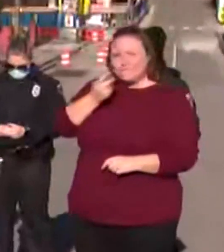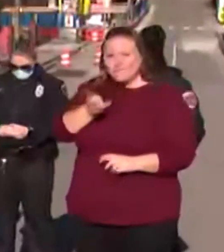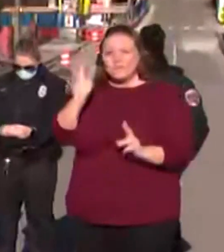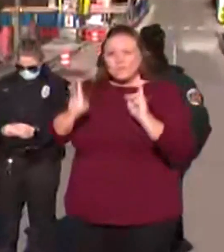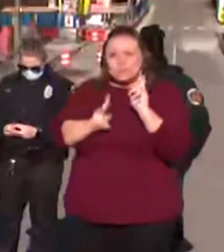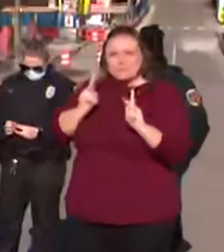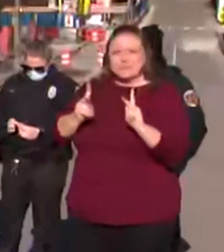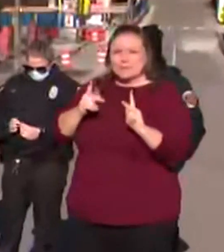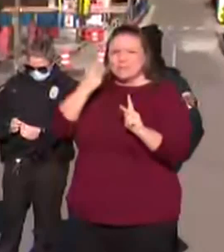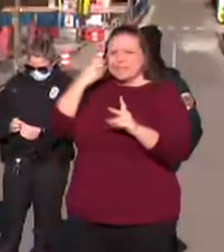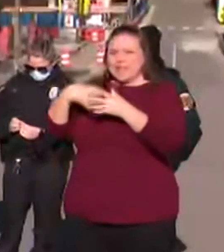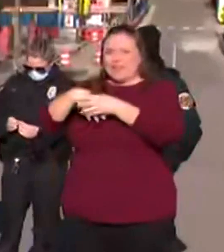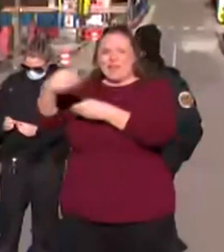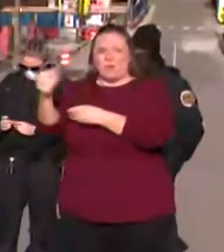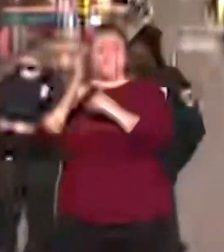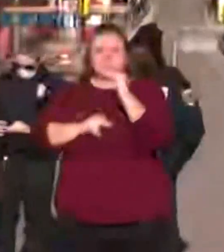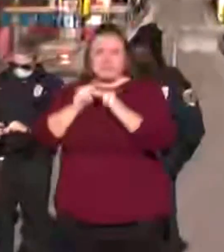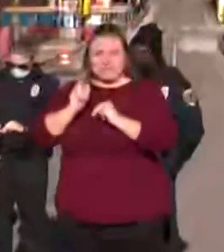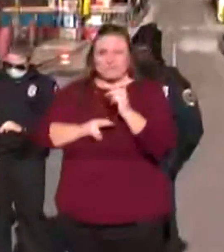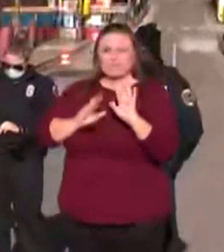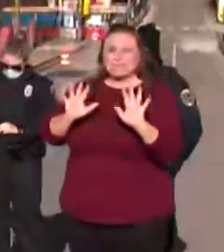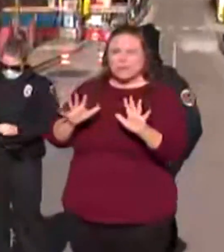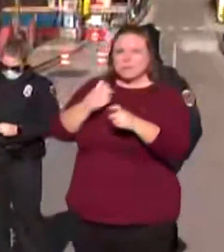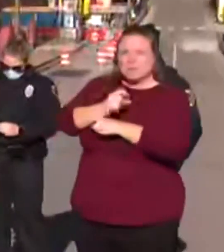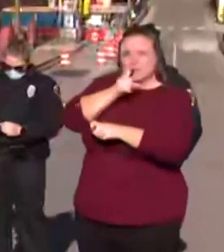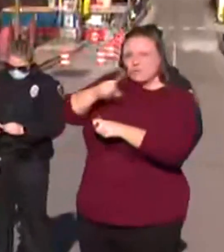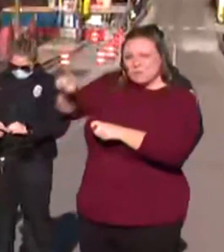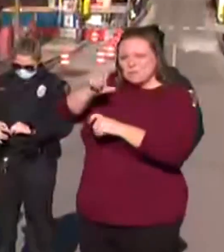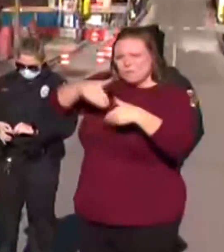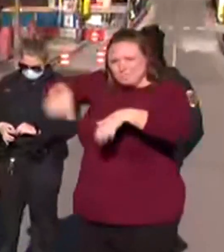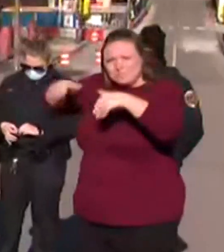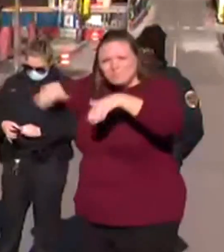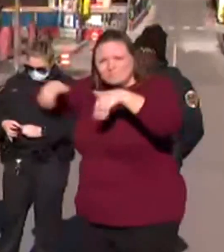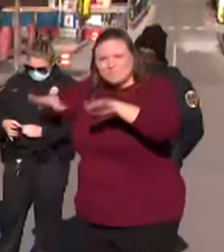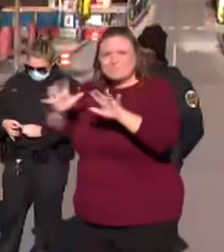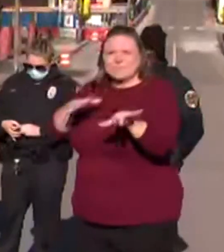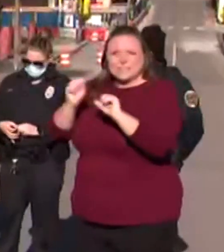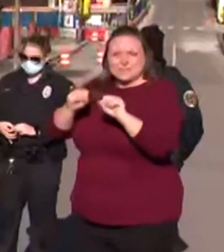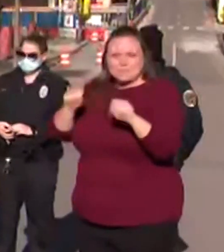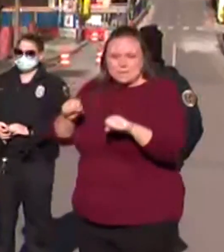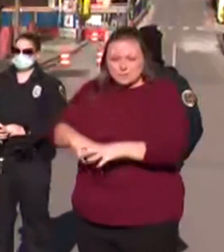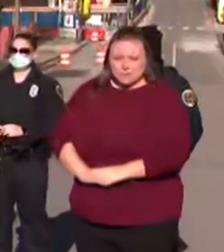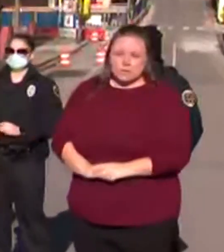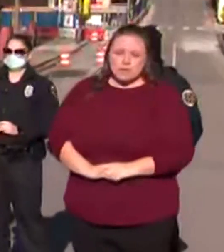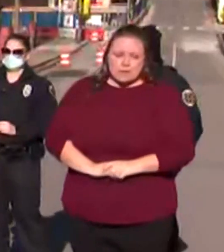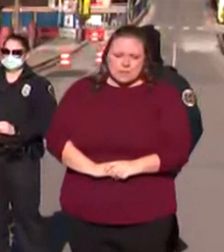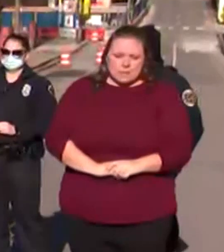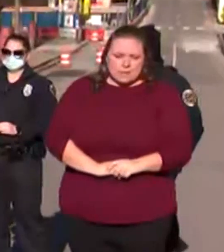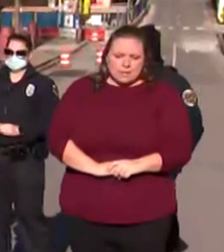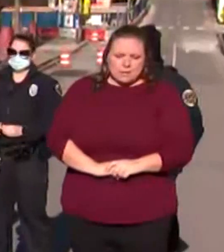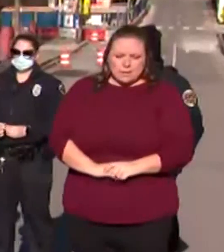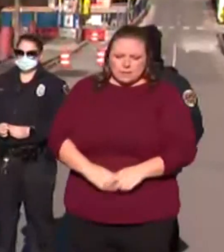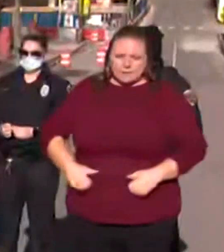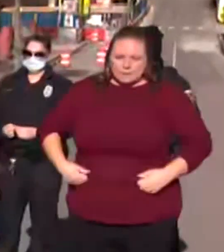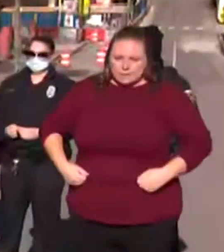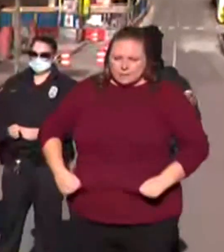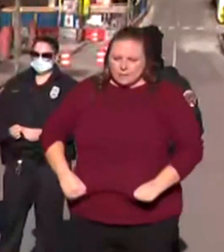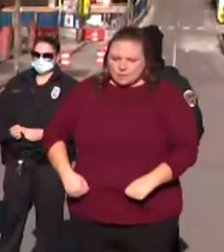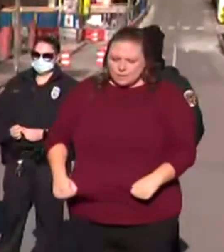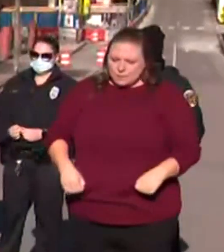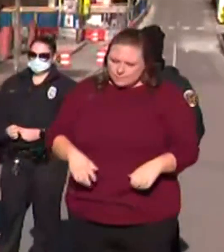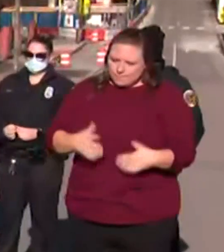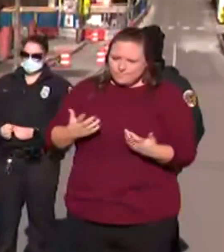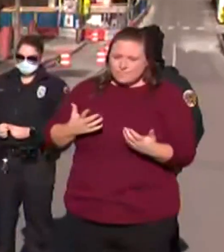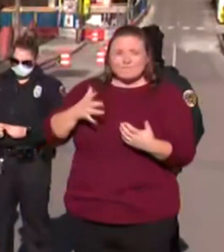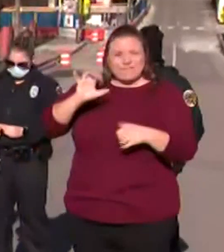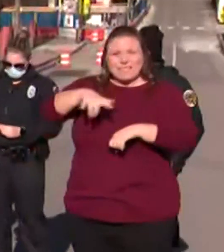people that had come out of an apartment building, so we did our best to get them out of the area as quick as possible. At that point, we just spent